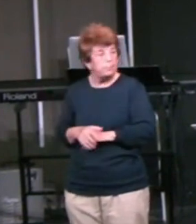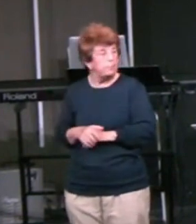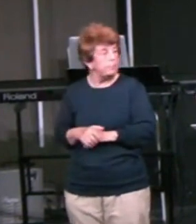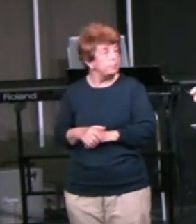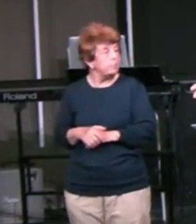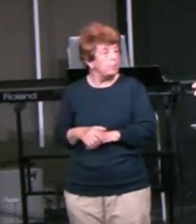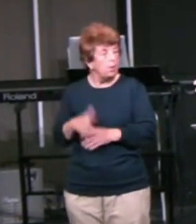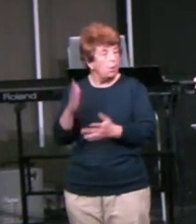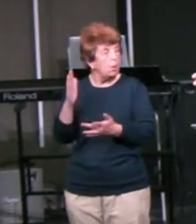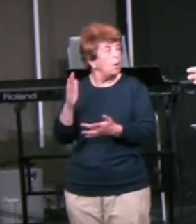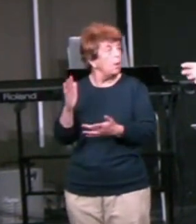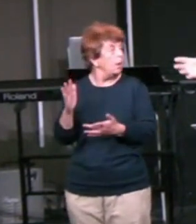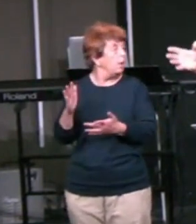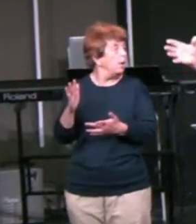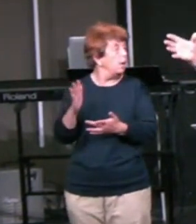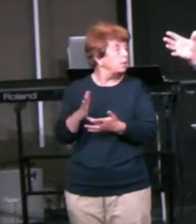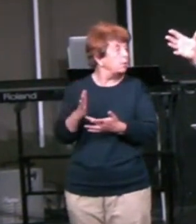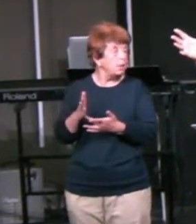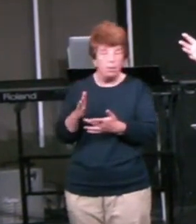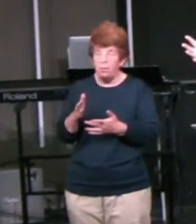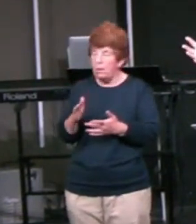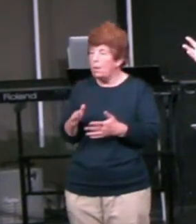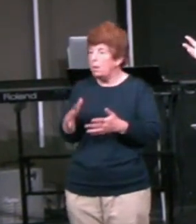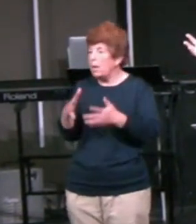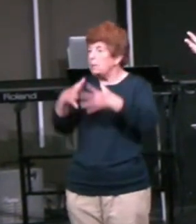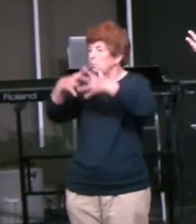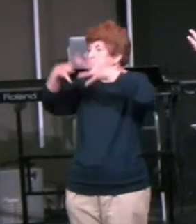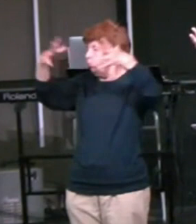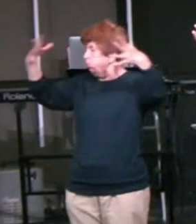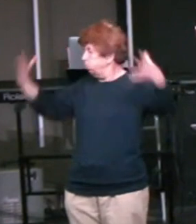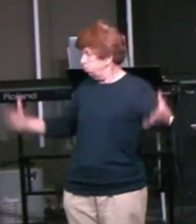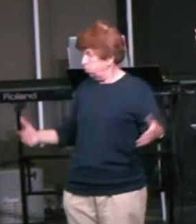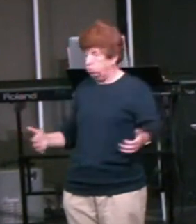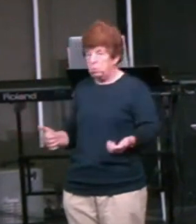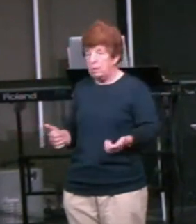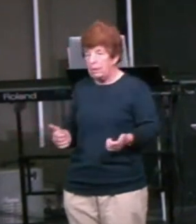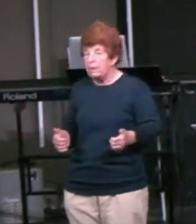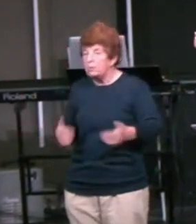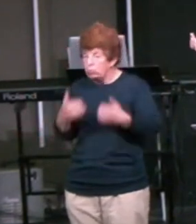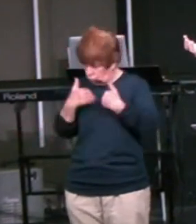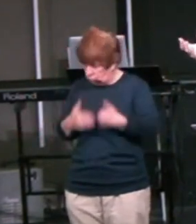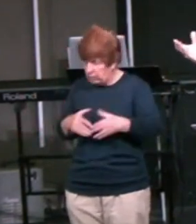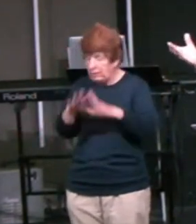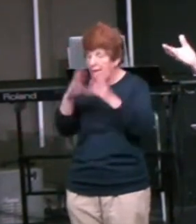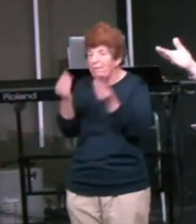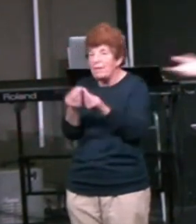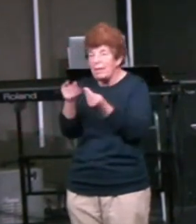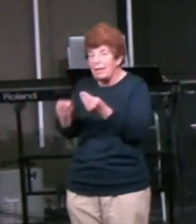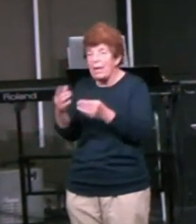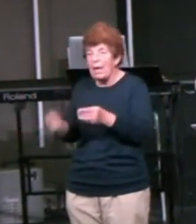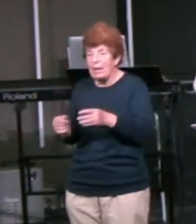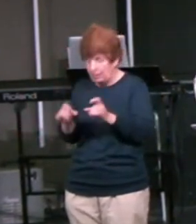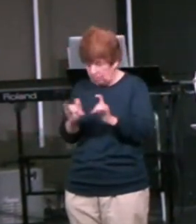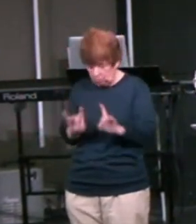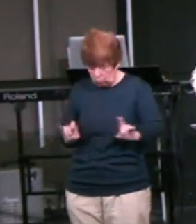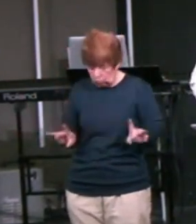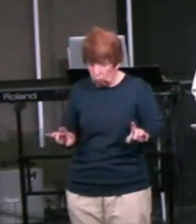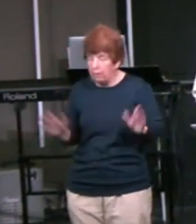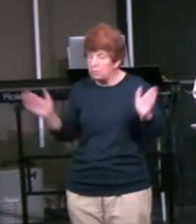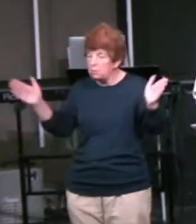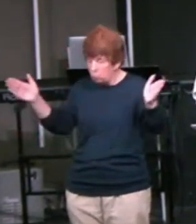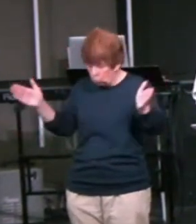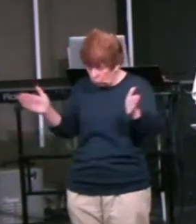And suddenly this fantastic empire that Job had was decimated.